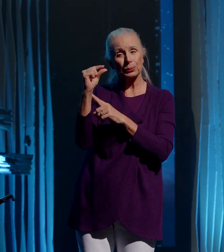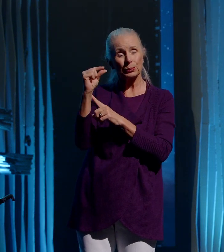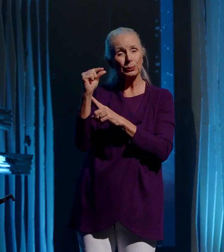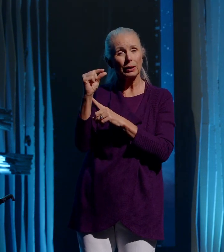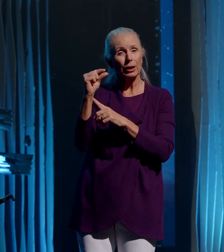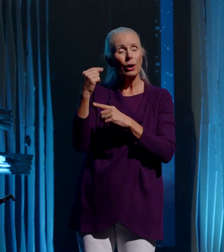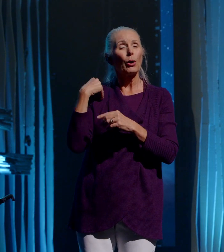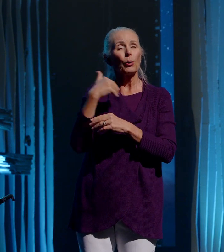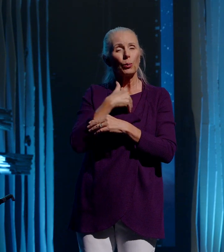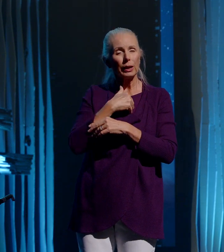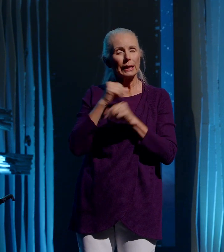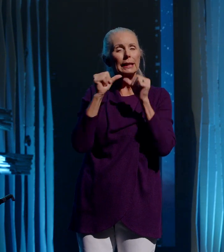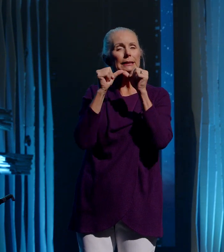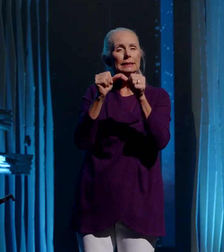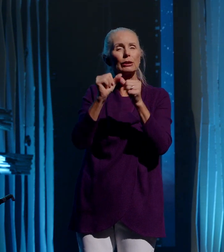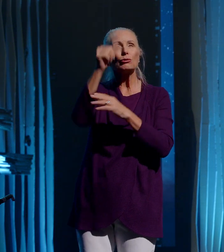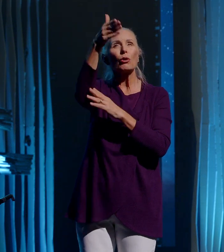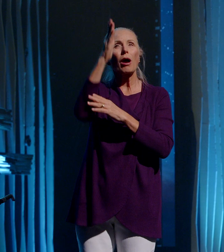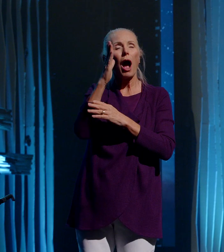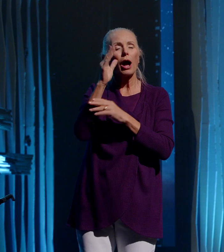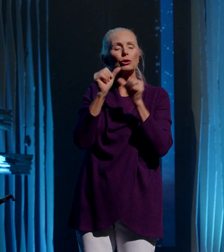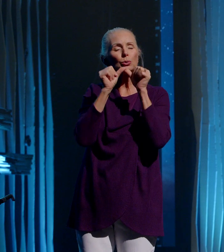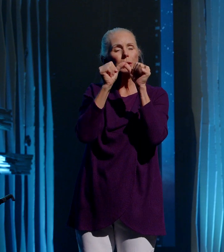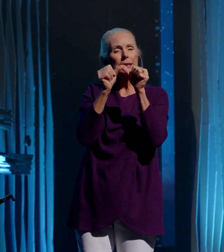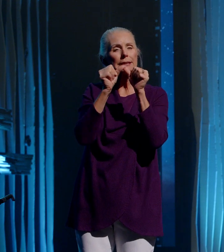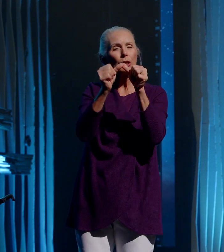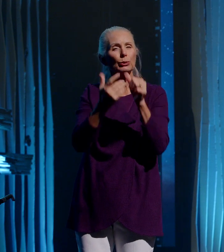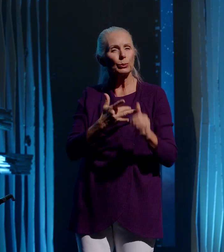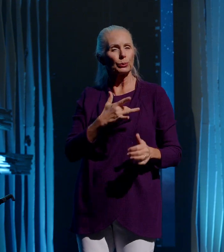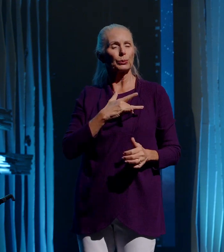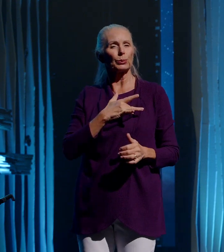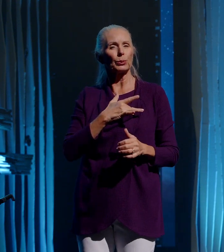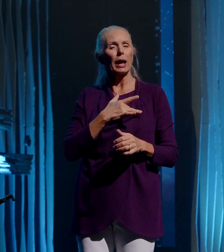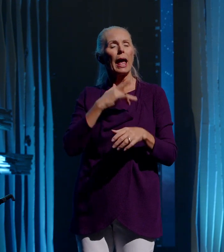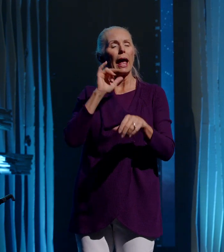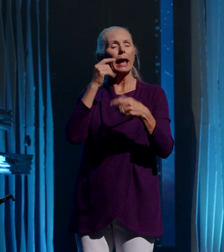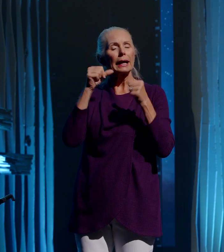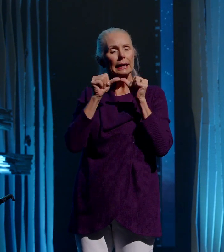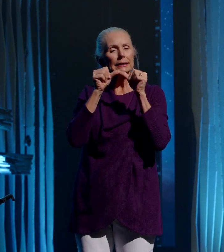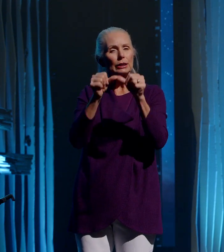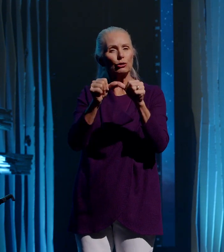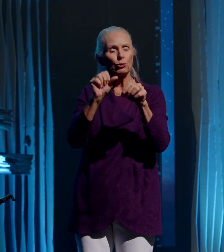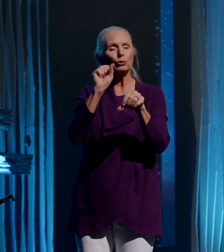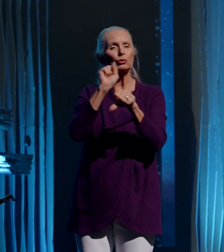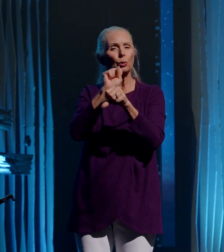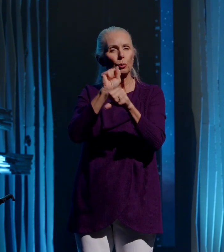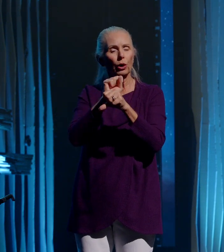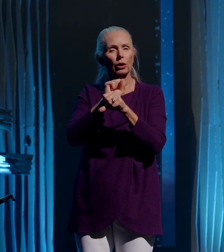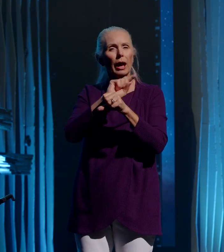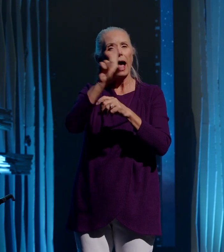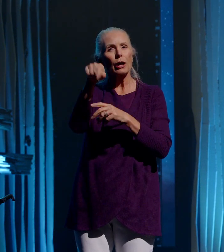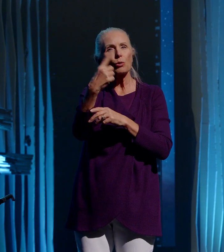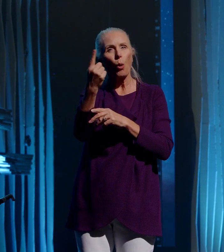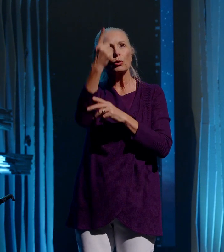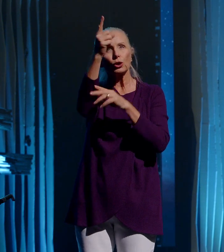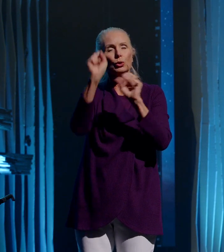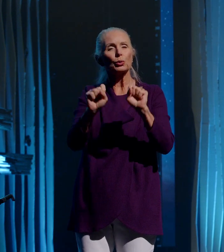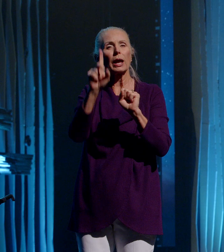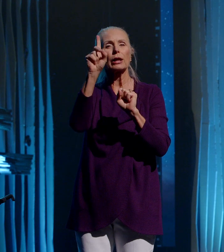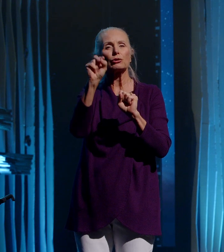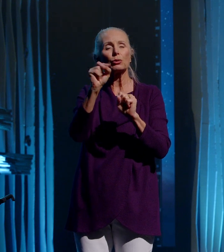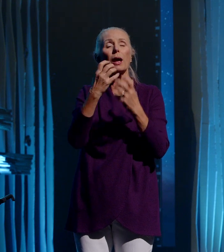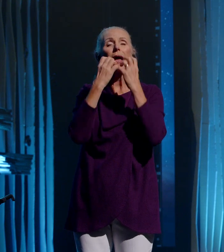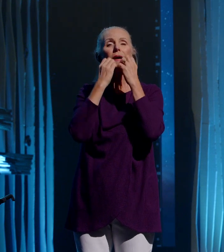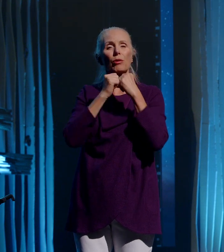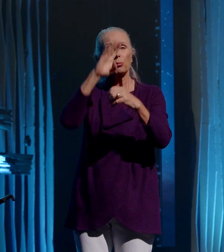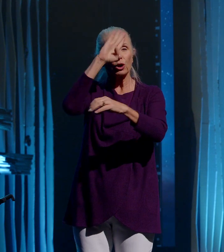continue in this service, we pray that you would just continue to rest on the hearts of your people and continue to do the work only you can do. We honor you, we praise you, and it's in your precious son